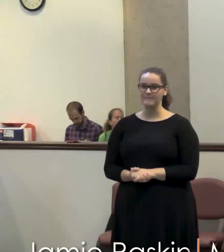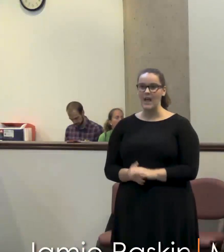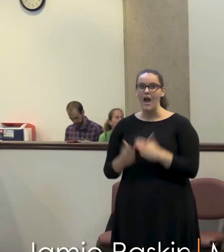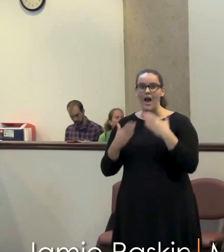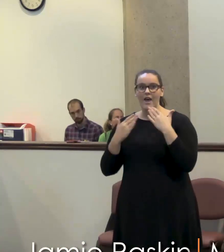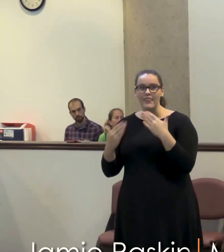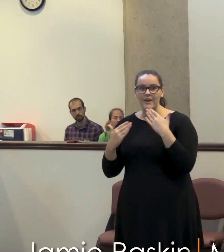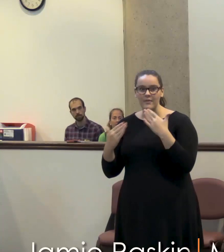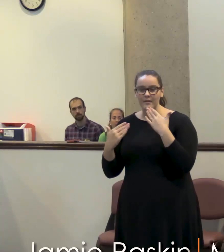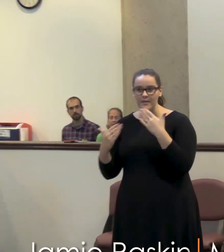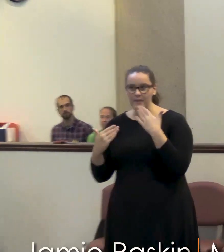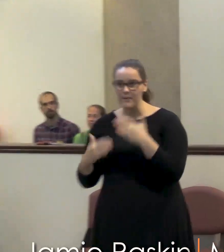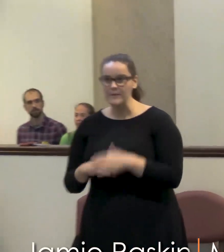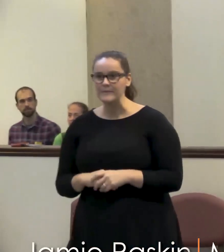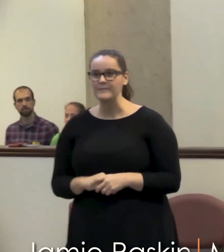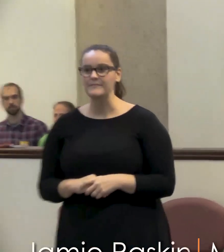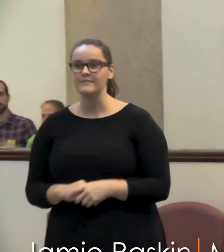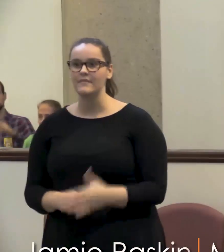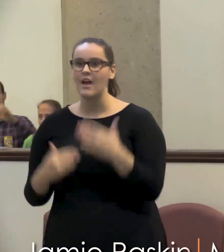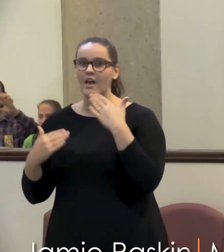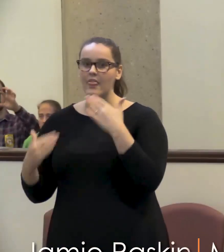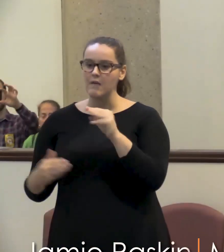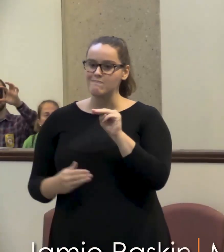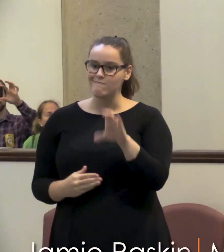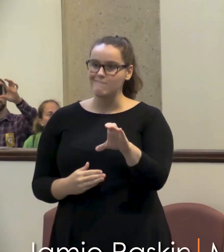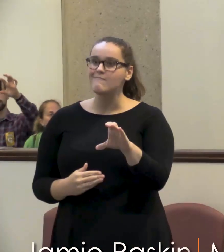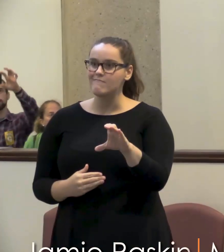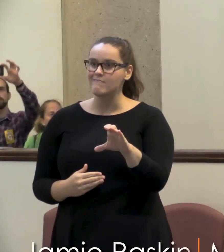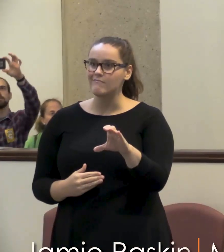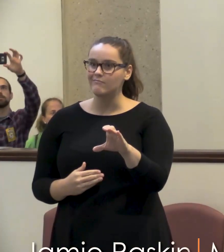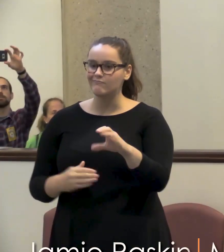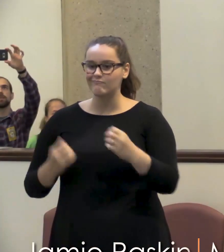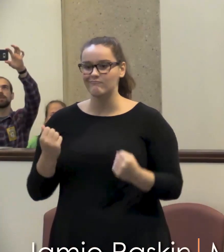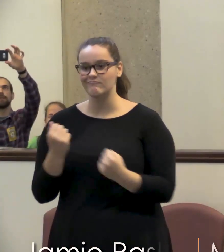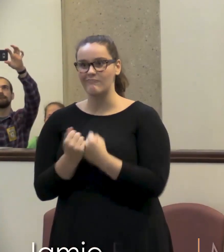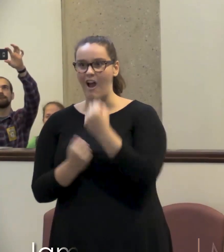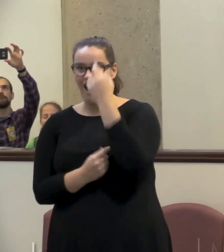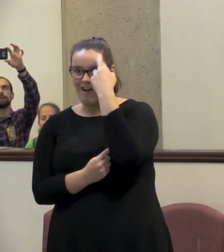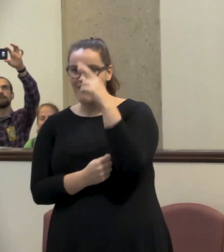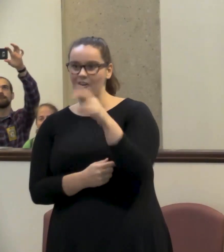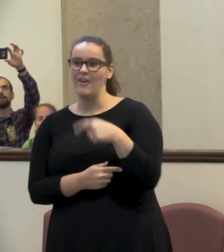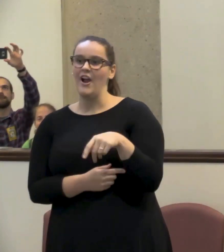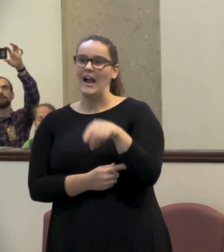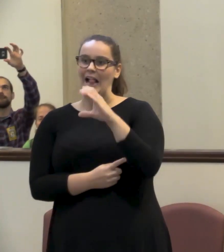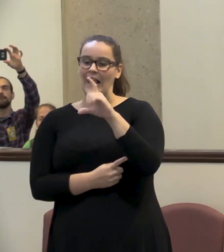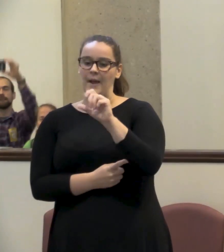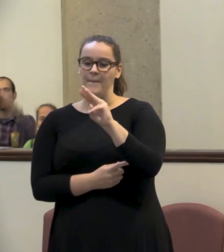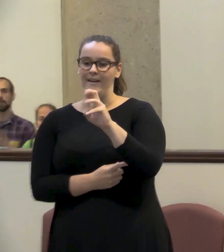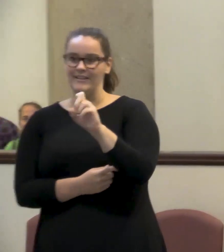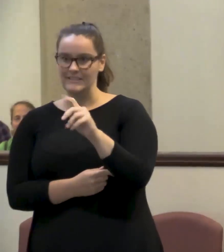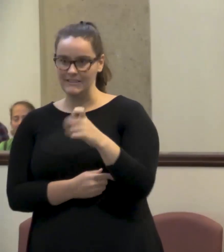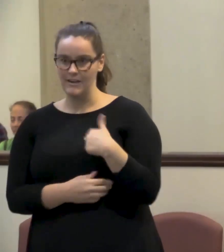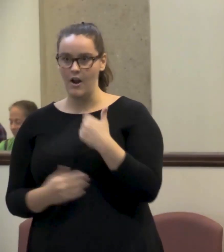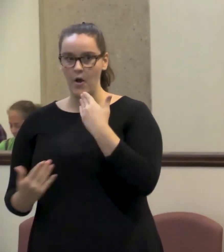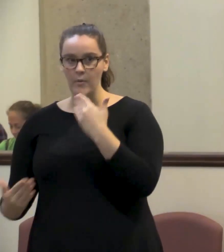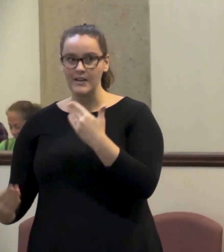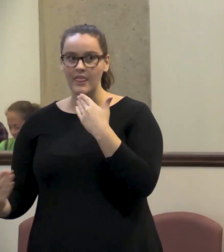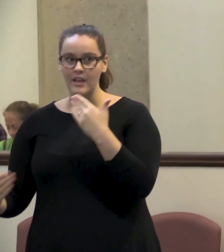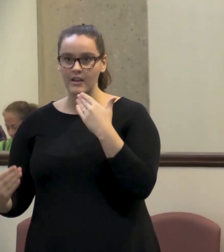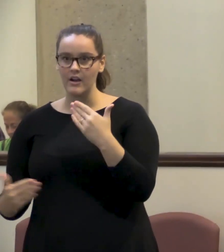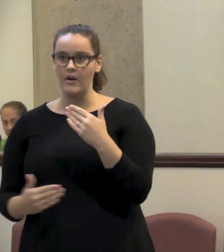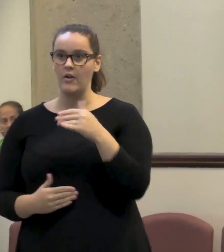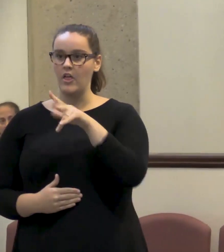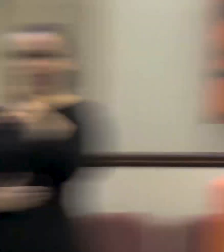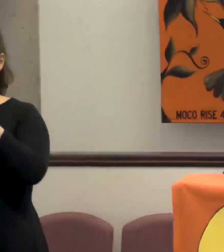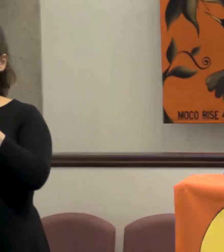Thank you, Danielle. Thank you, Montgomery County Rise for Climate. And I want to thank our co-conveners,